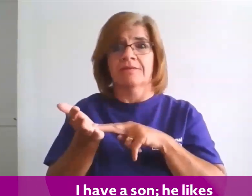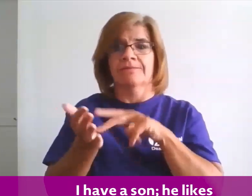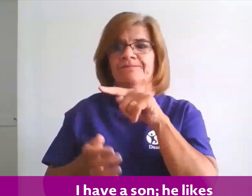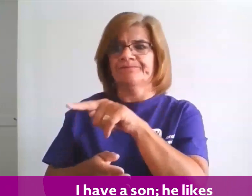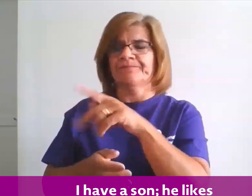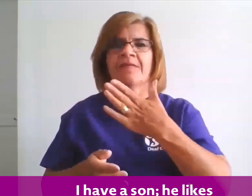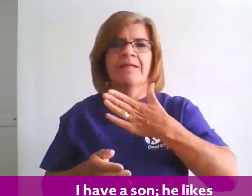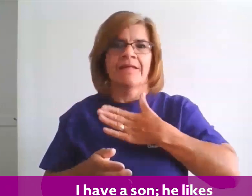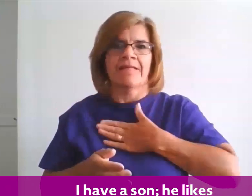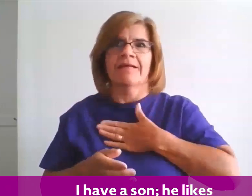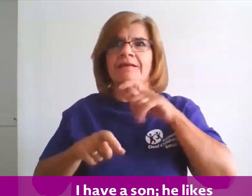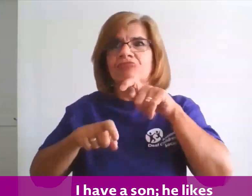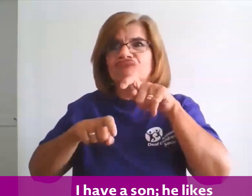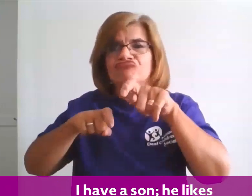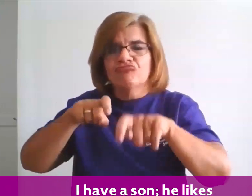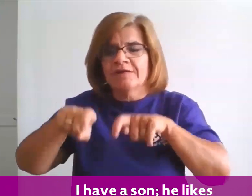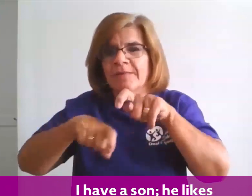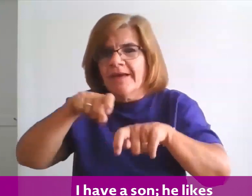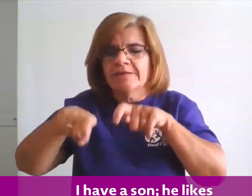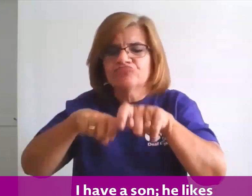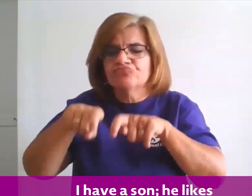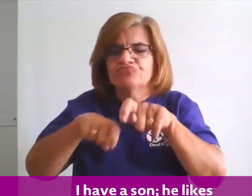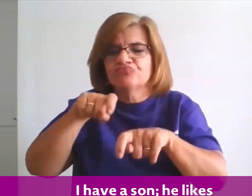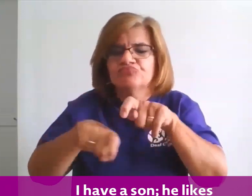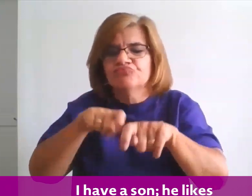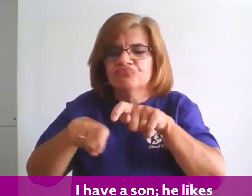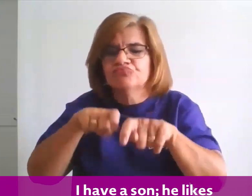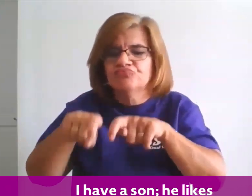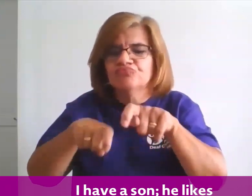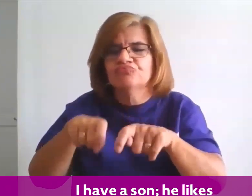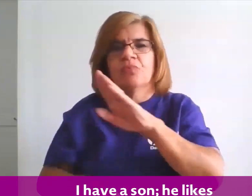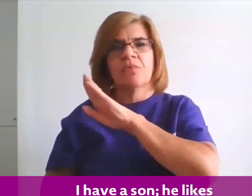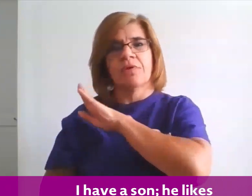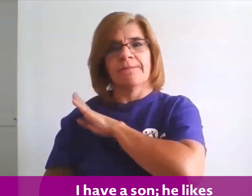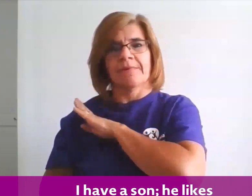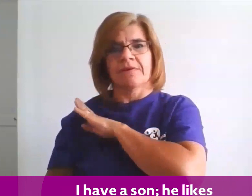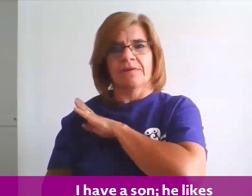I have a son. He likes to ride his bike to the park.